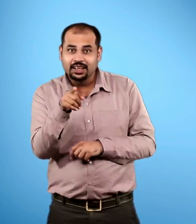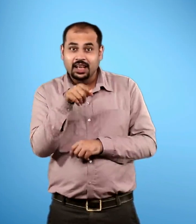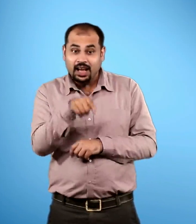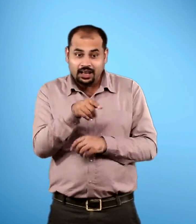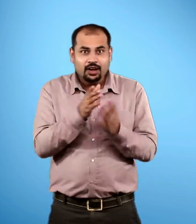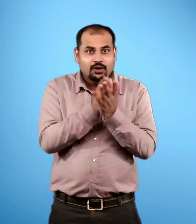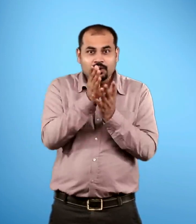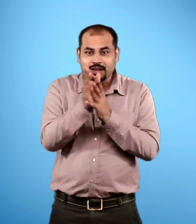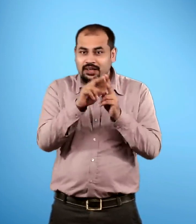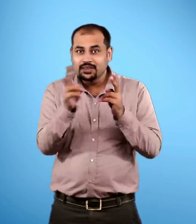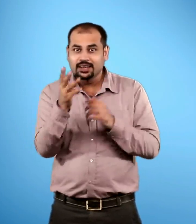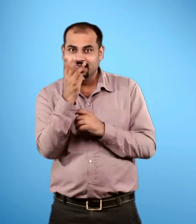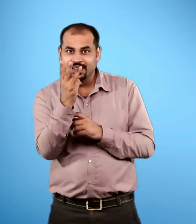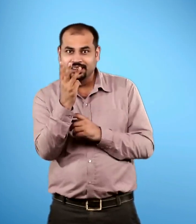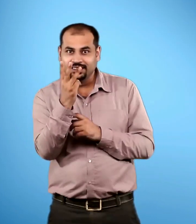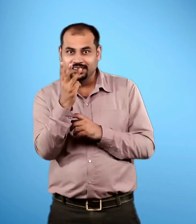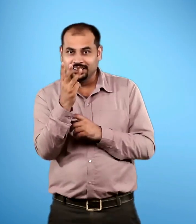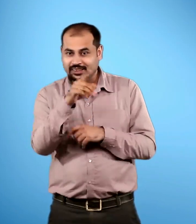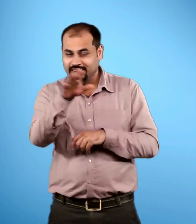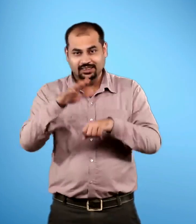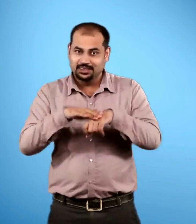in 3 different ways.